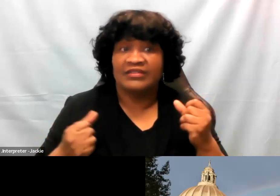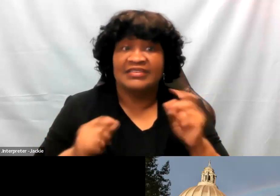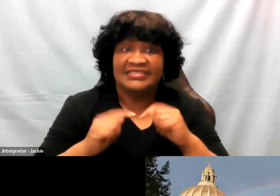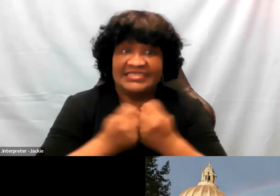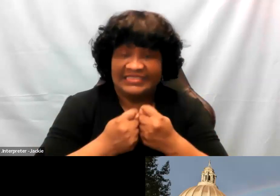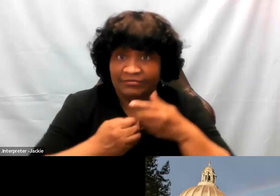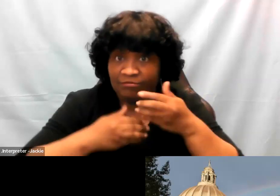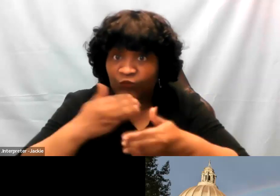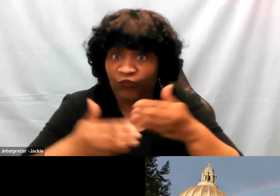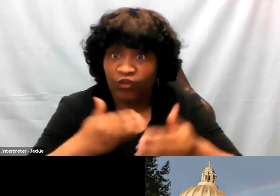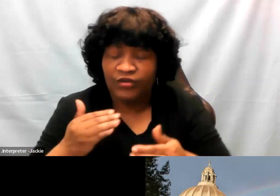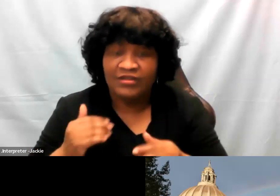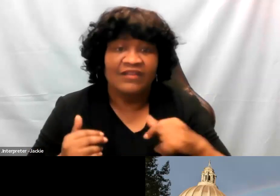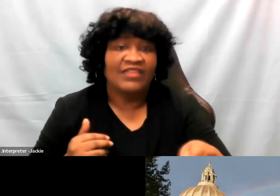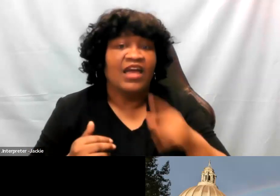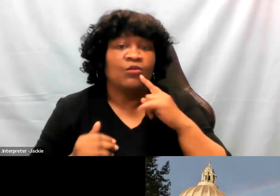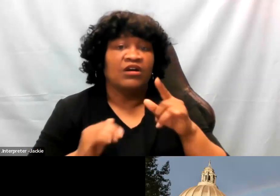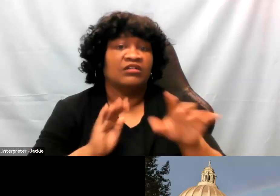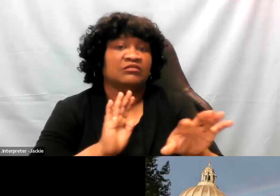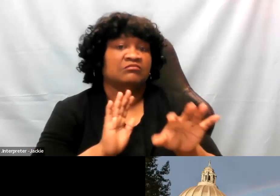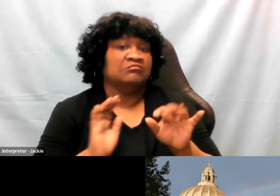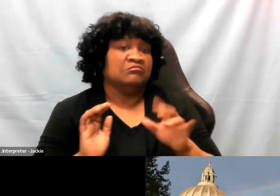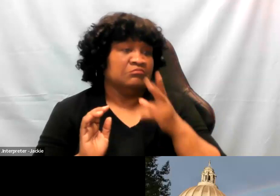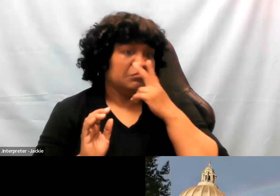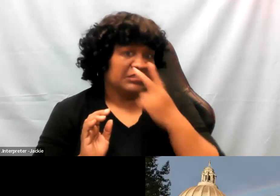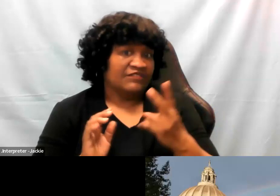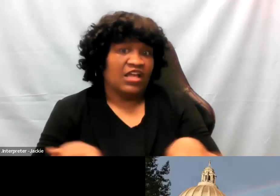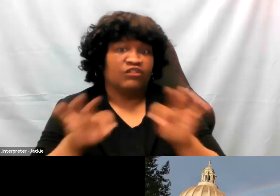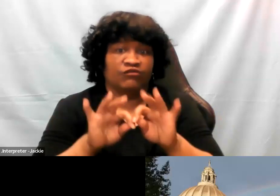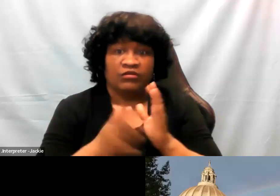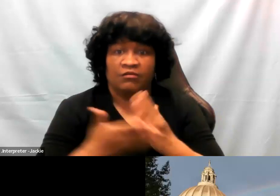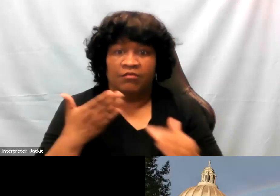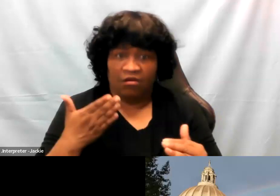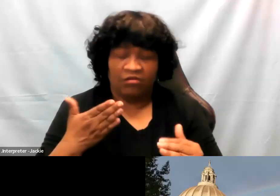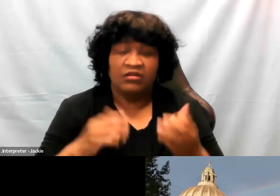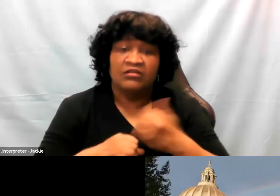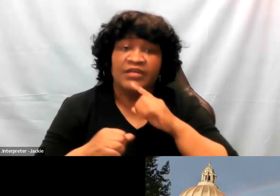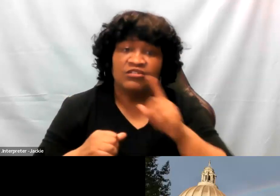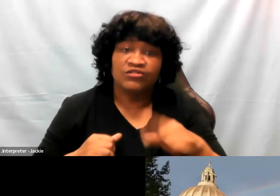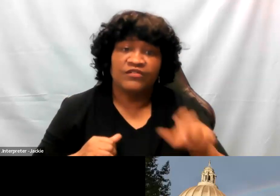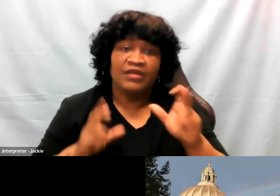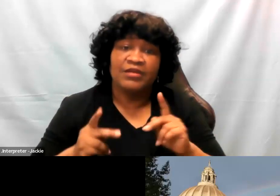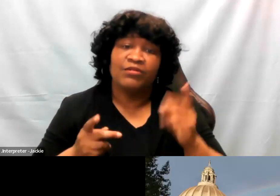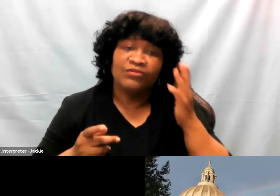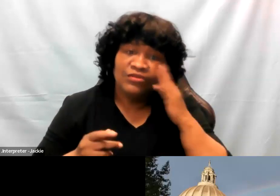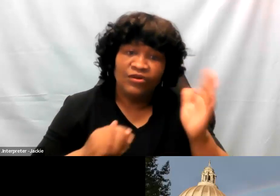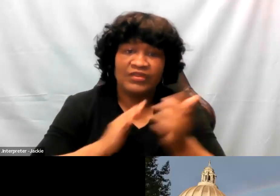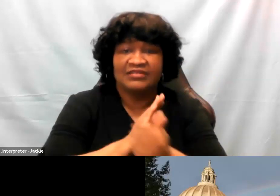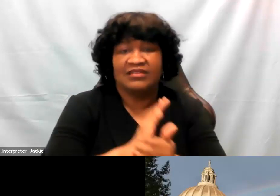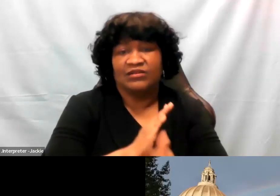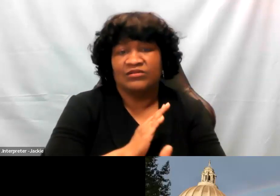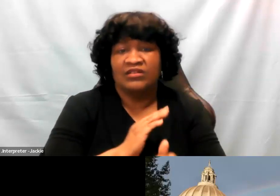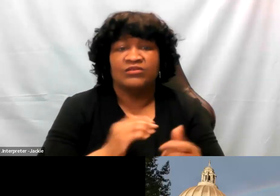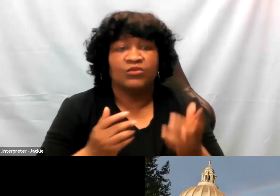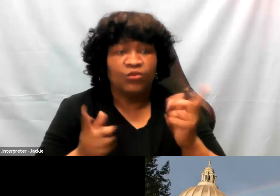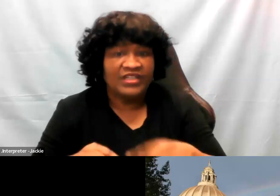This was identified as a critical piece in ensuring people actually learn the skills to kind of take their